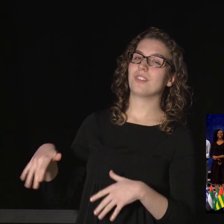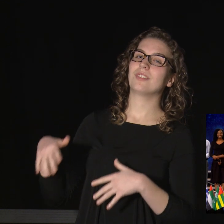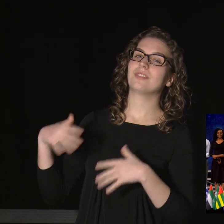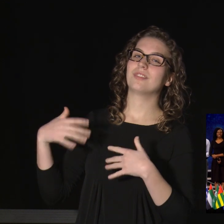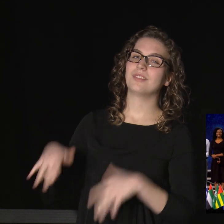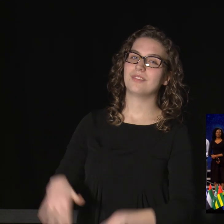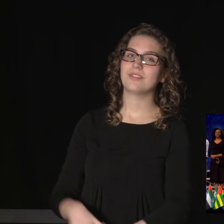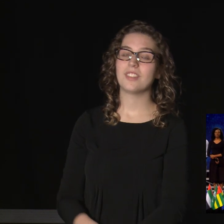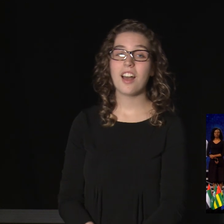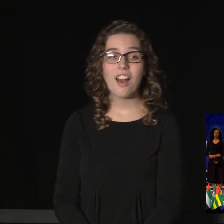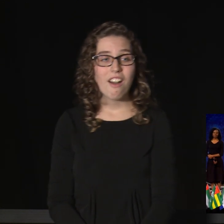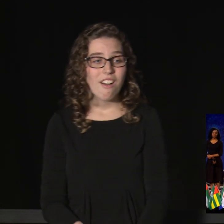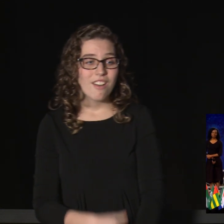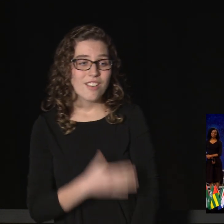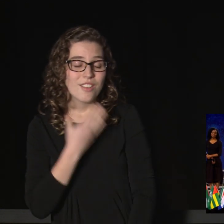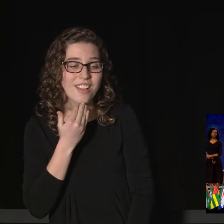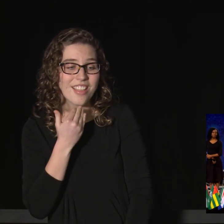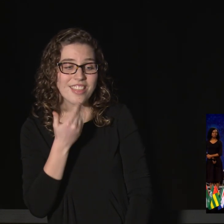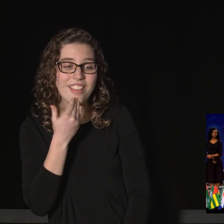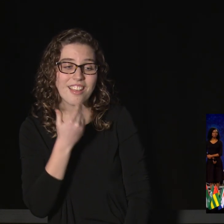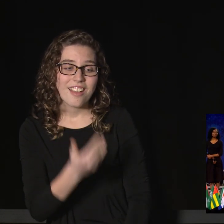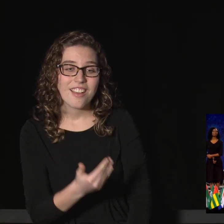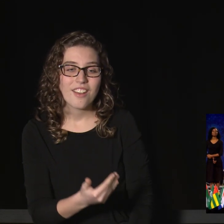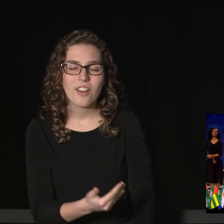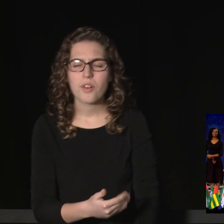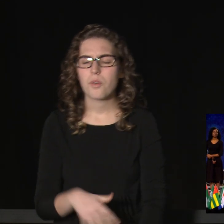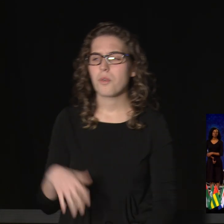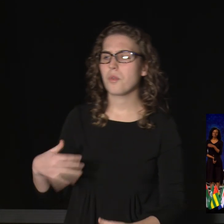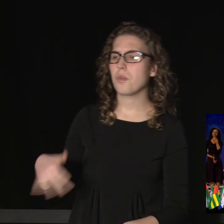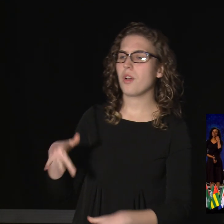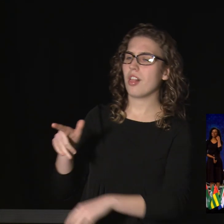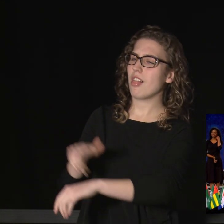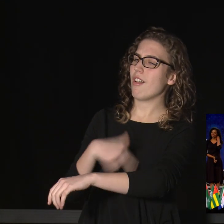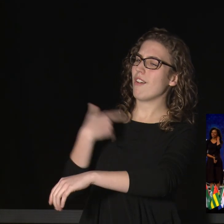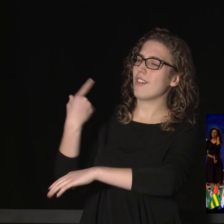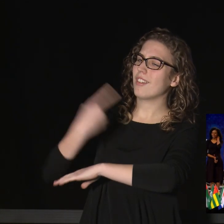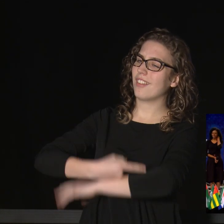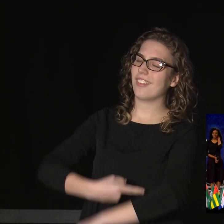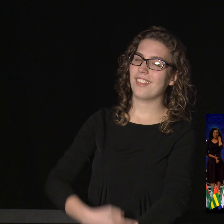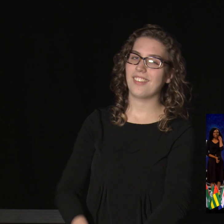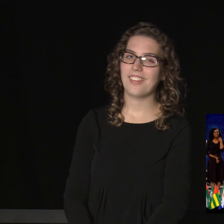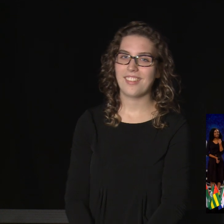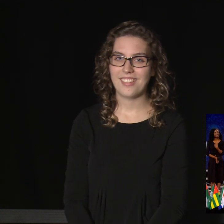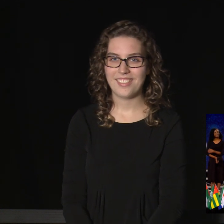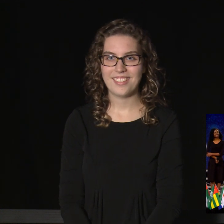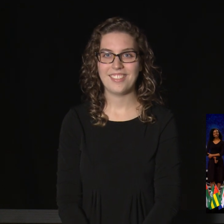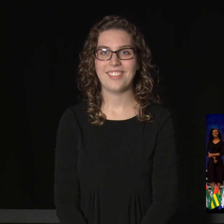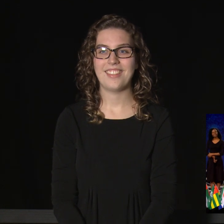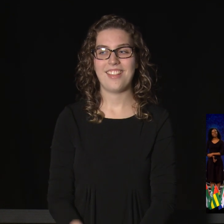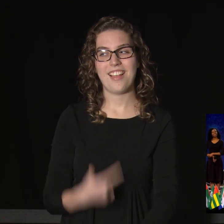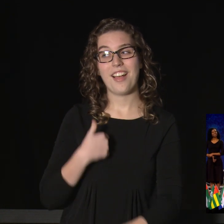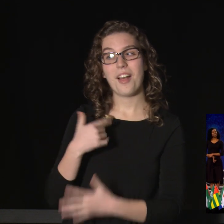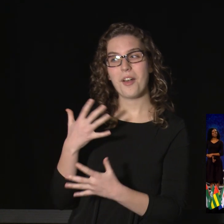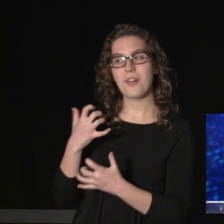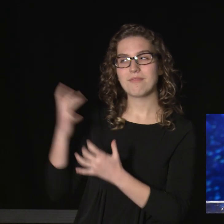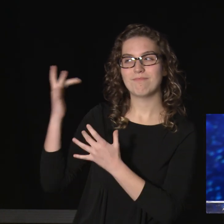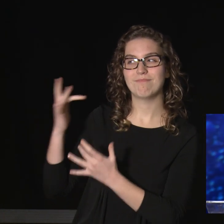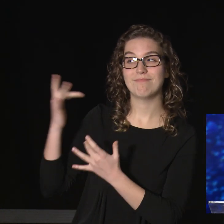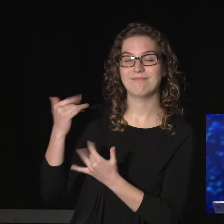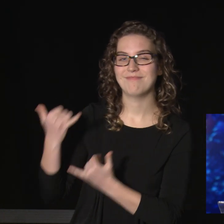Oh, honey, thank you. I was a long day. I want some sympathy now.